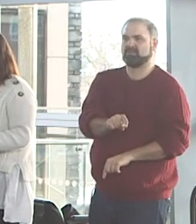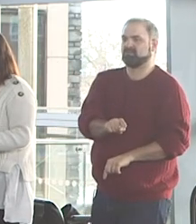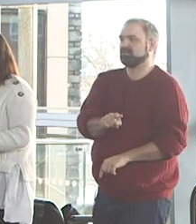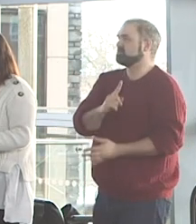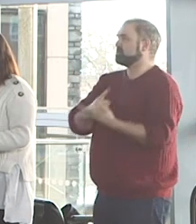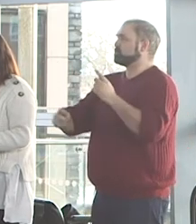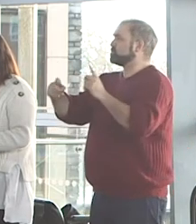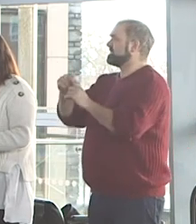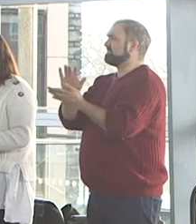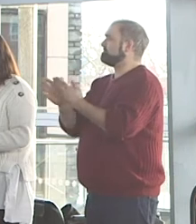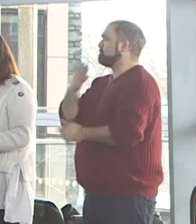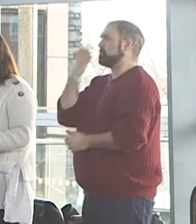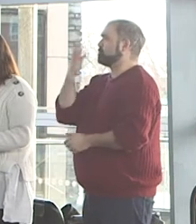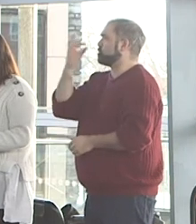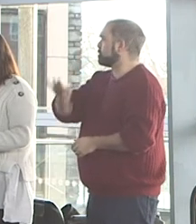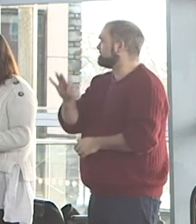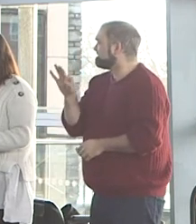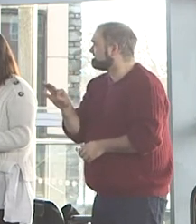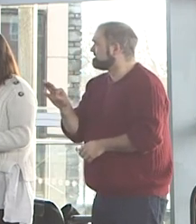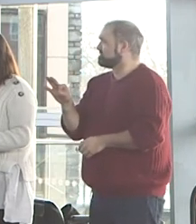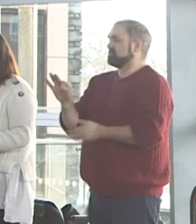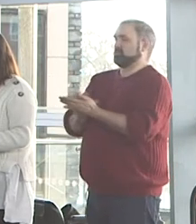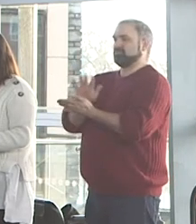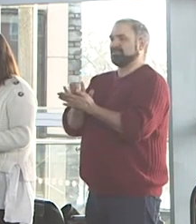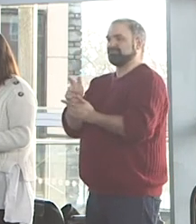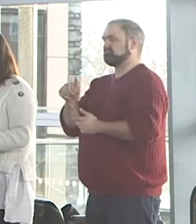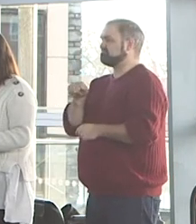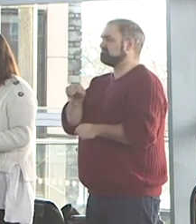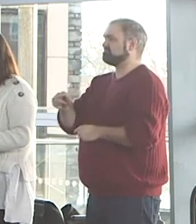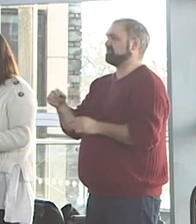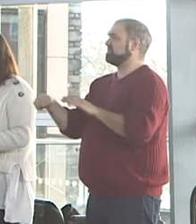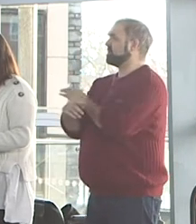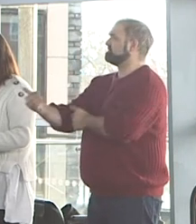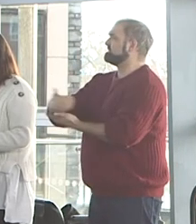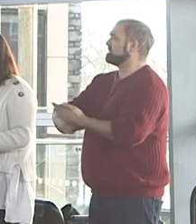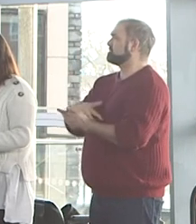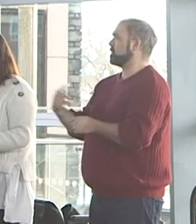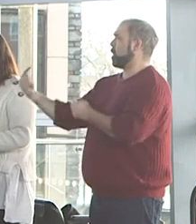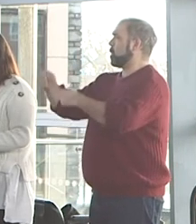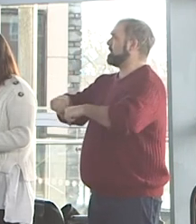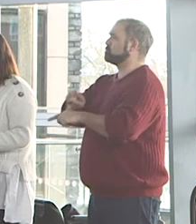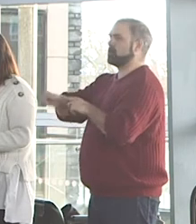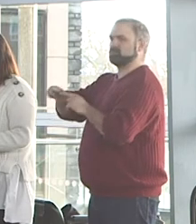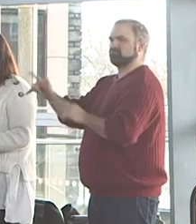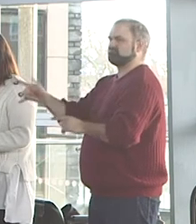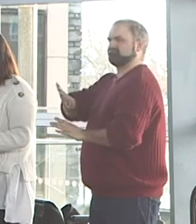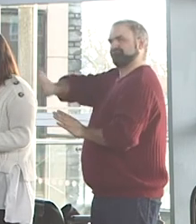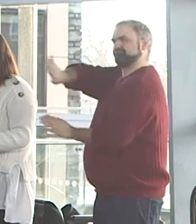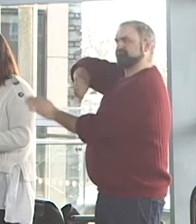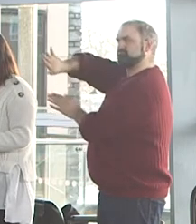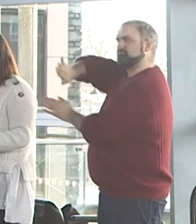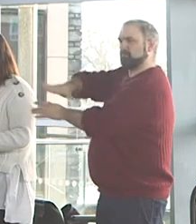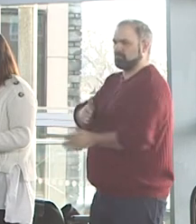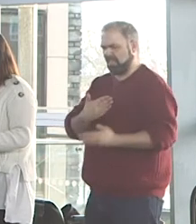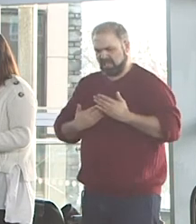UK's no-choice displacement policy, which aims at discouraging asylum seekers from entering the UK and is associated with